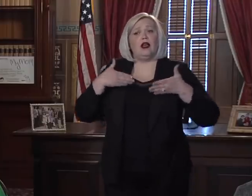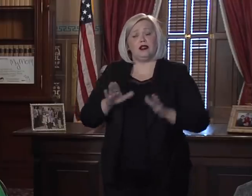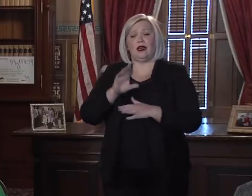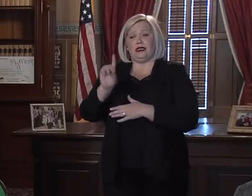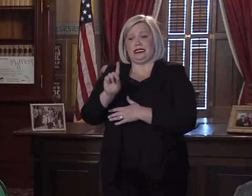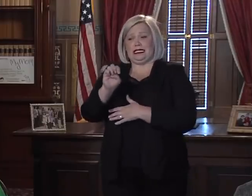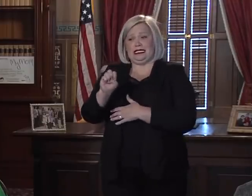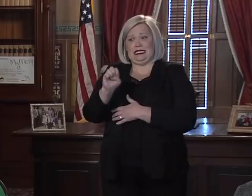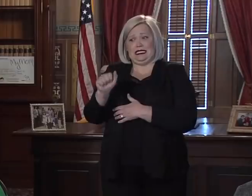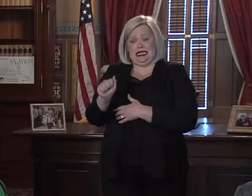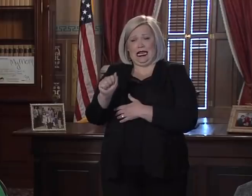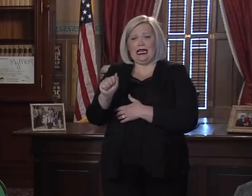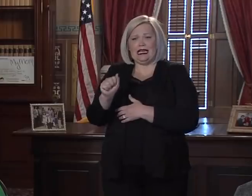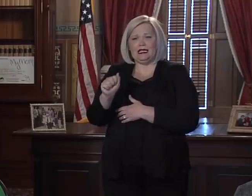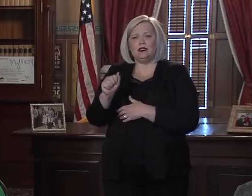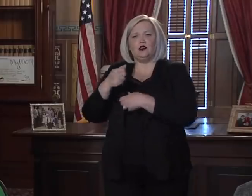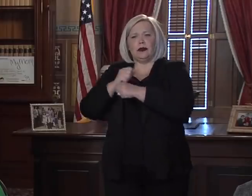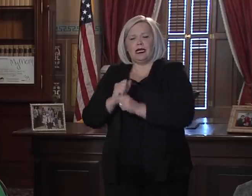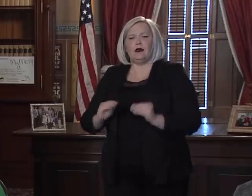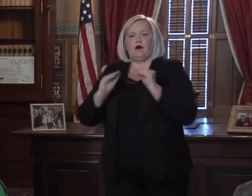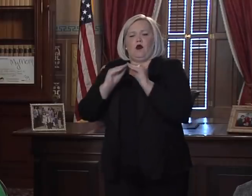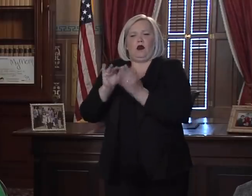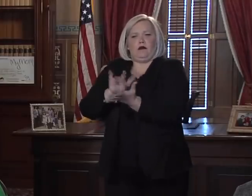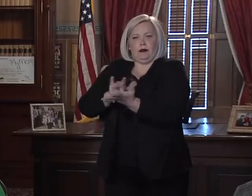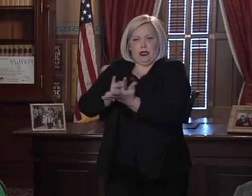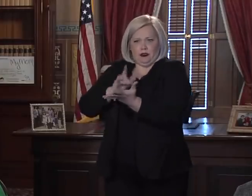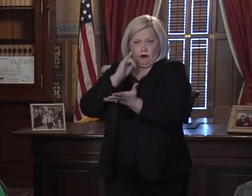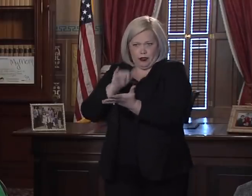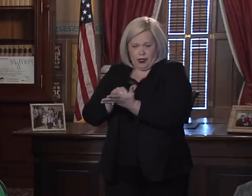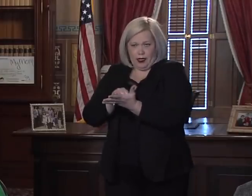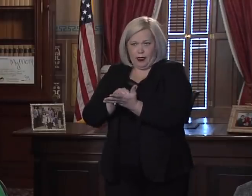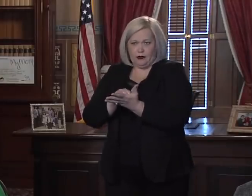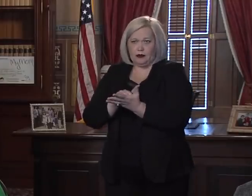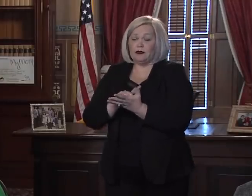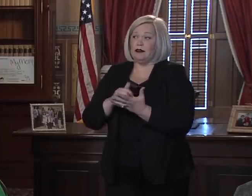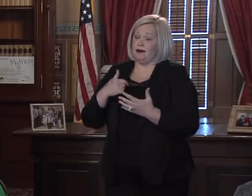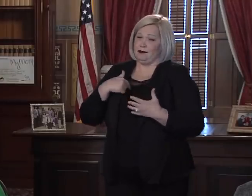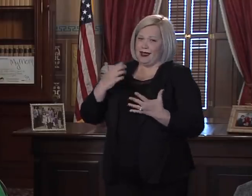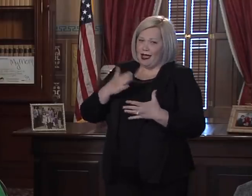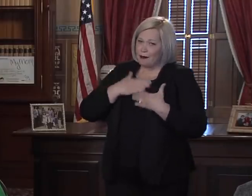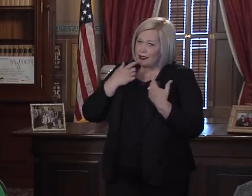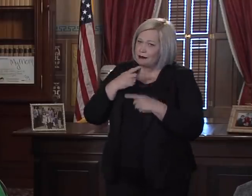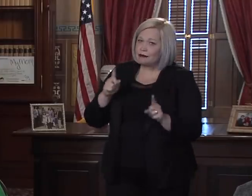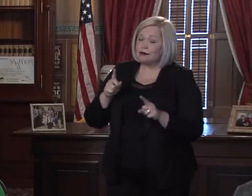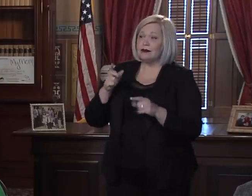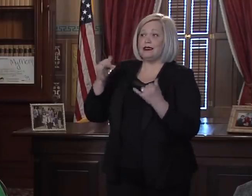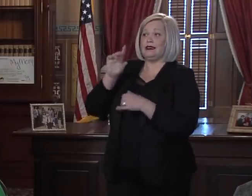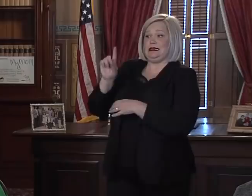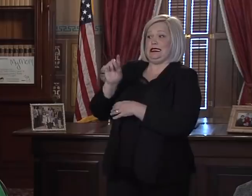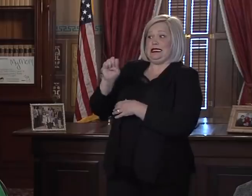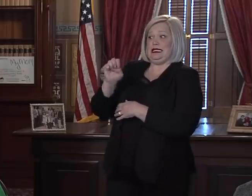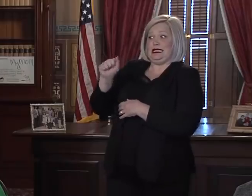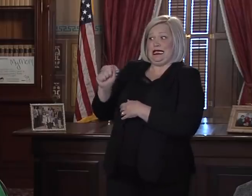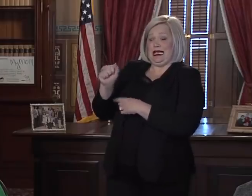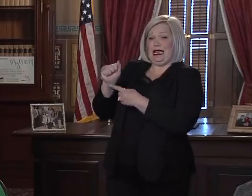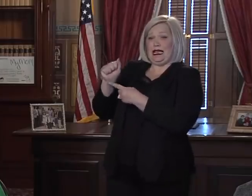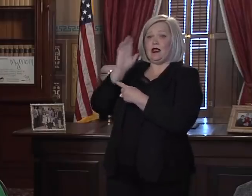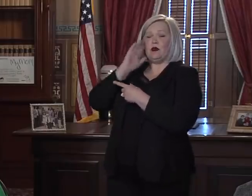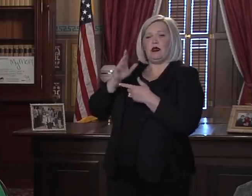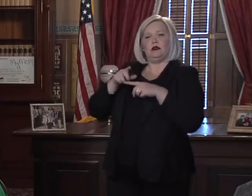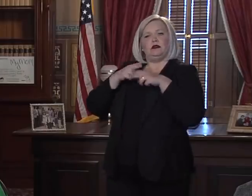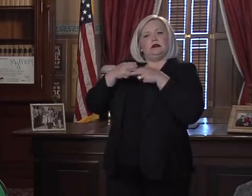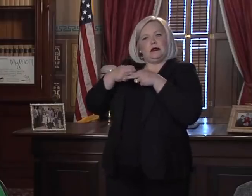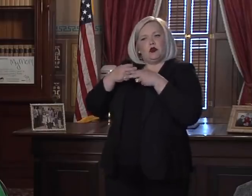more of these drugs to be produced. I was pleased to see that following my request, the DEA announced that it will temporarily allow